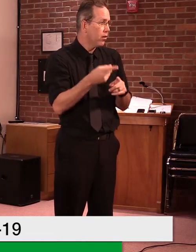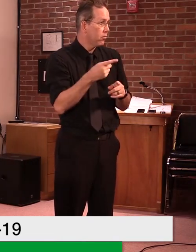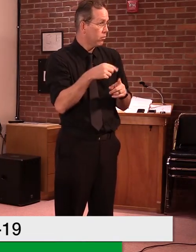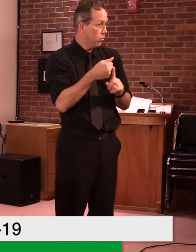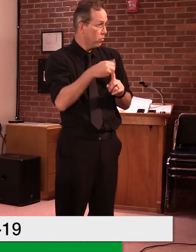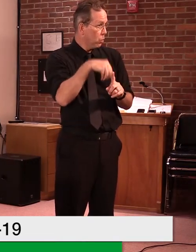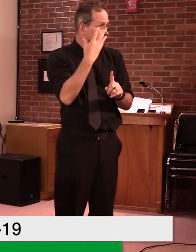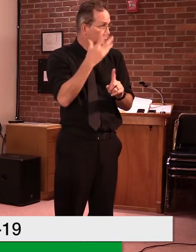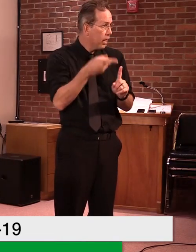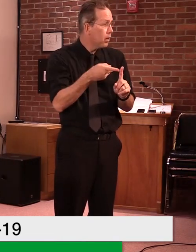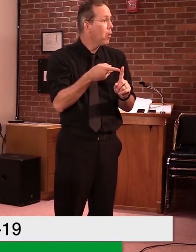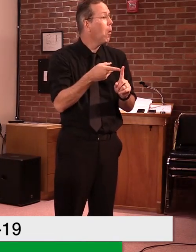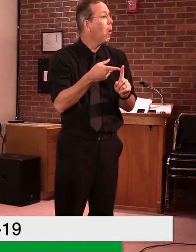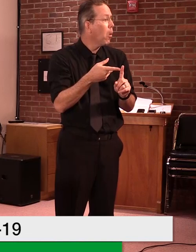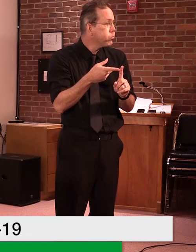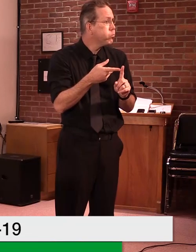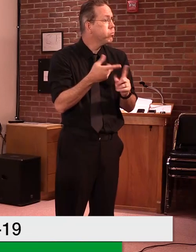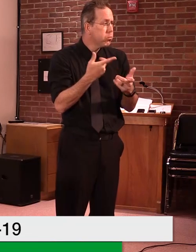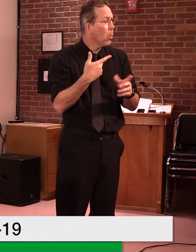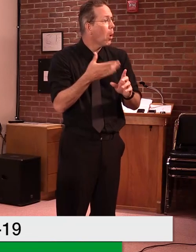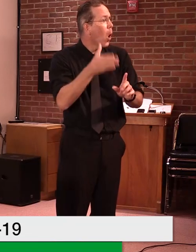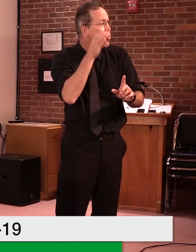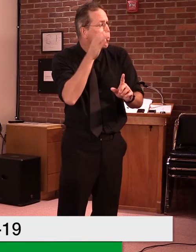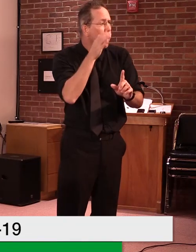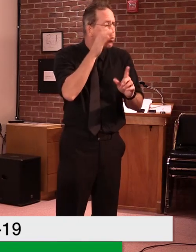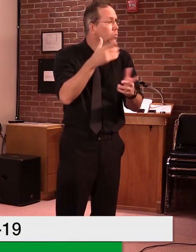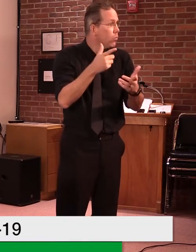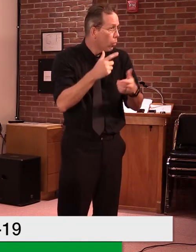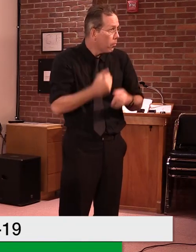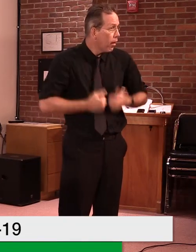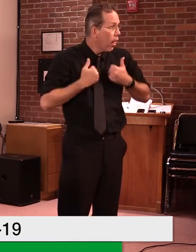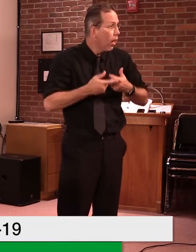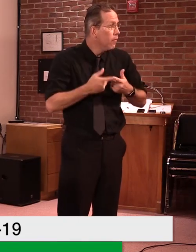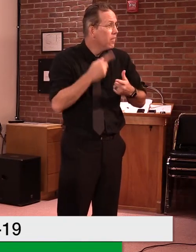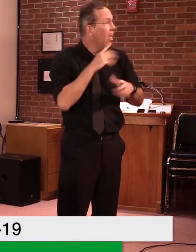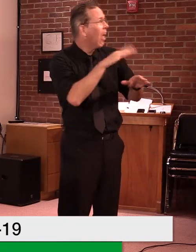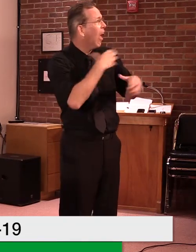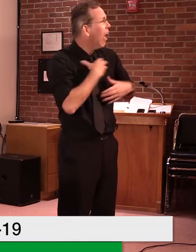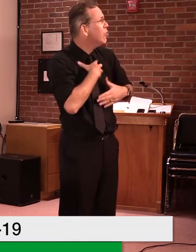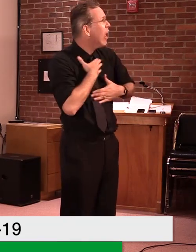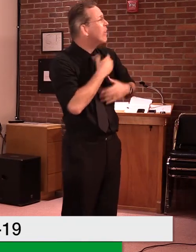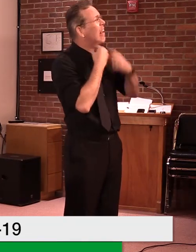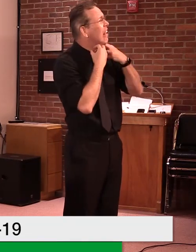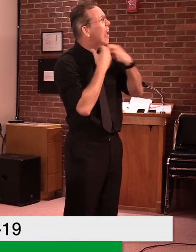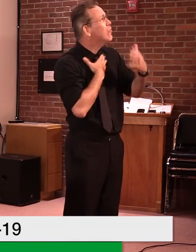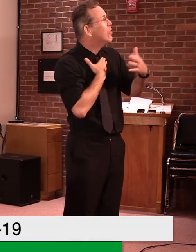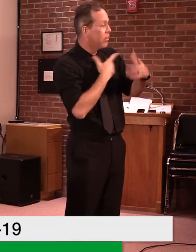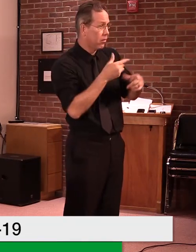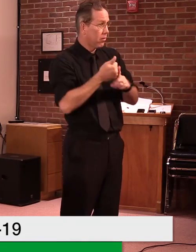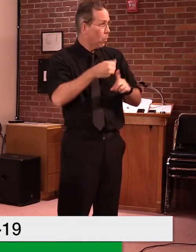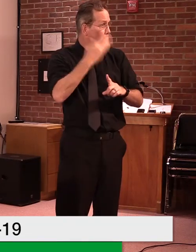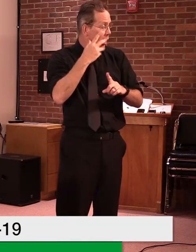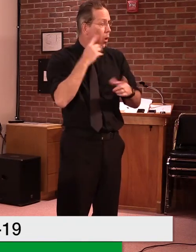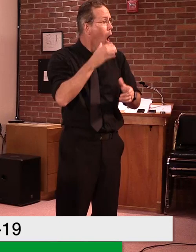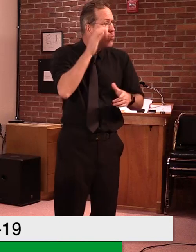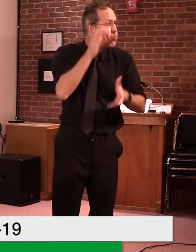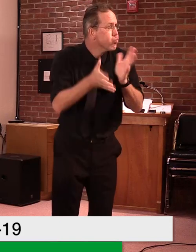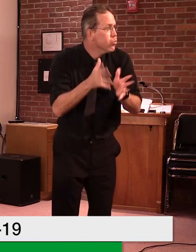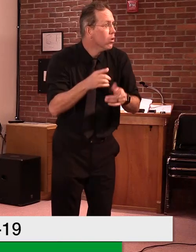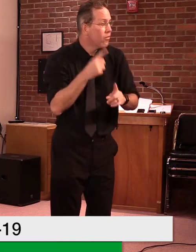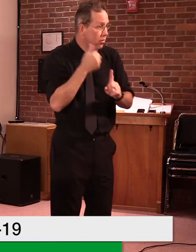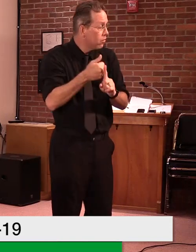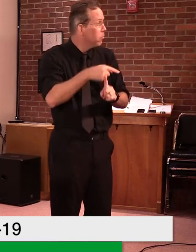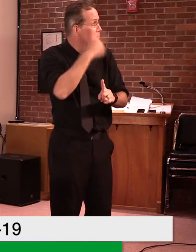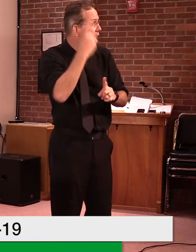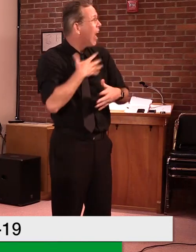white? And so, you know, those, to sort of follow up on your question, we are responsible